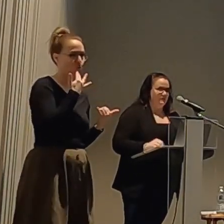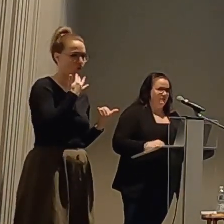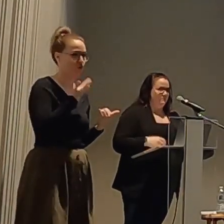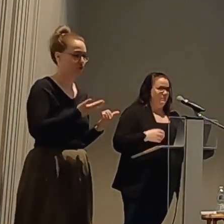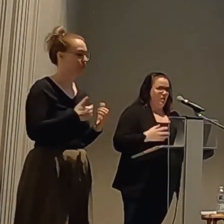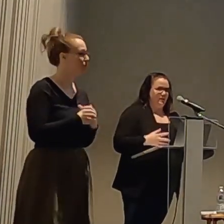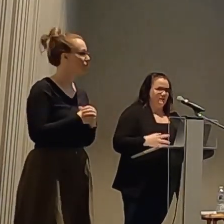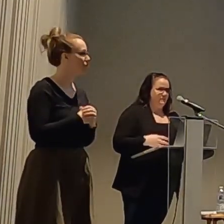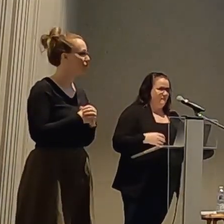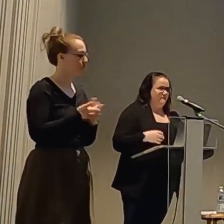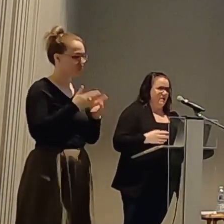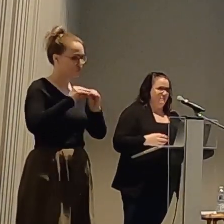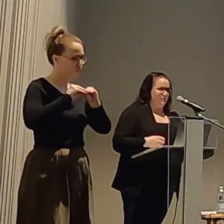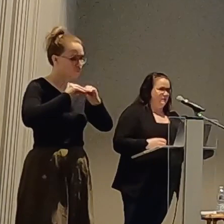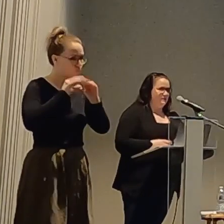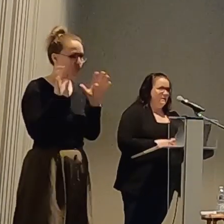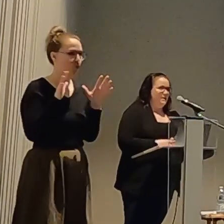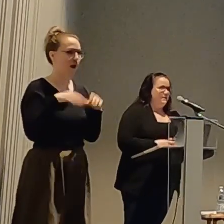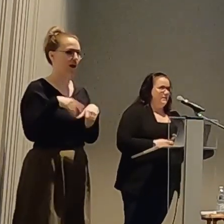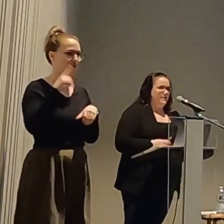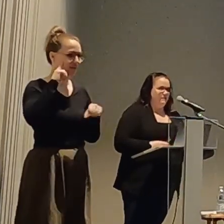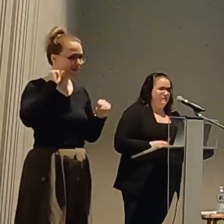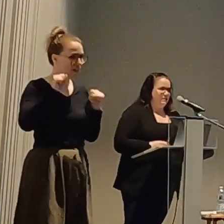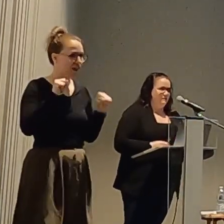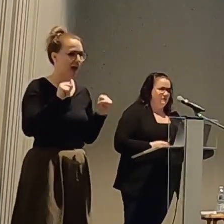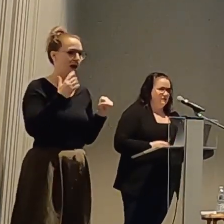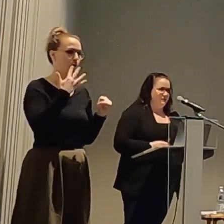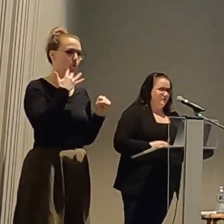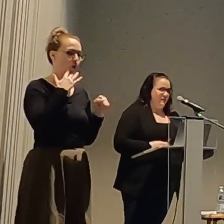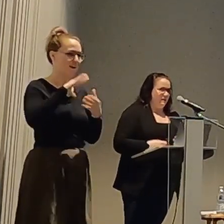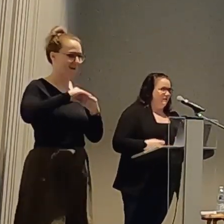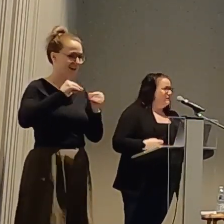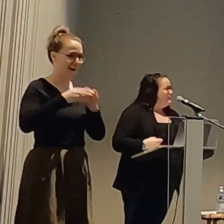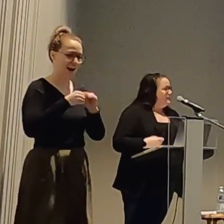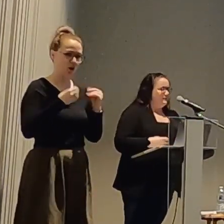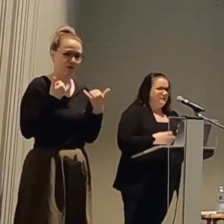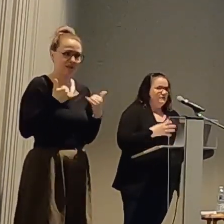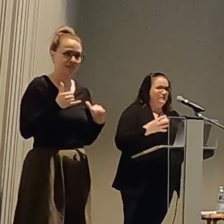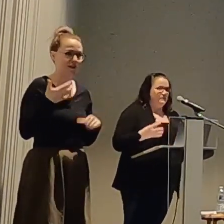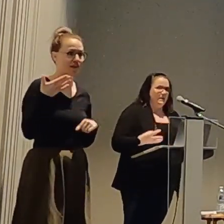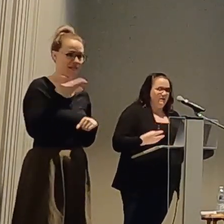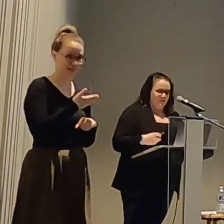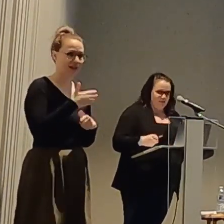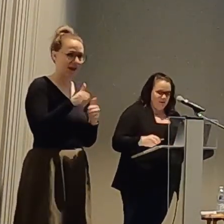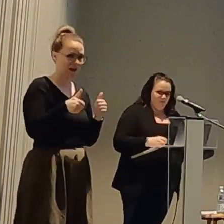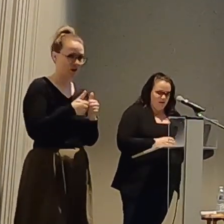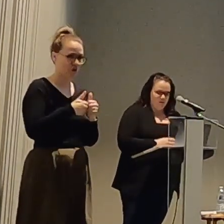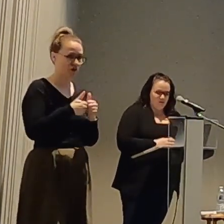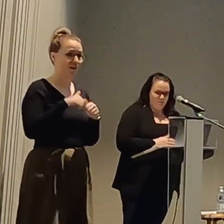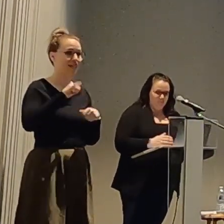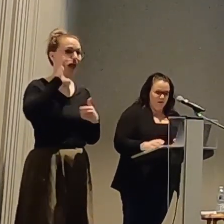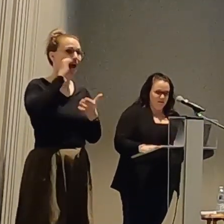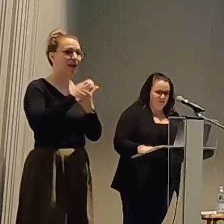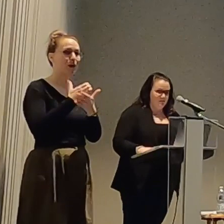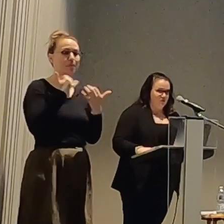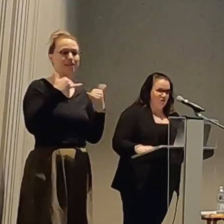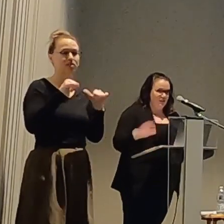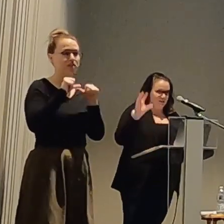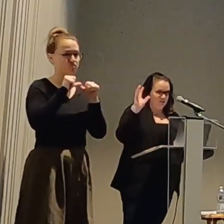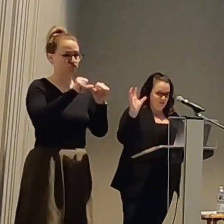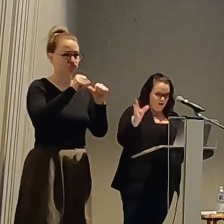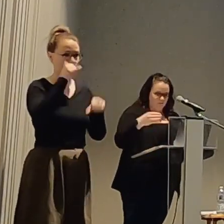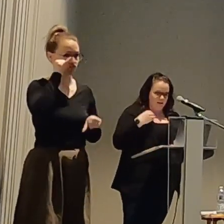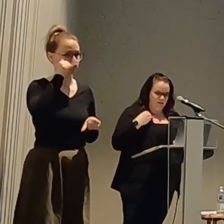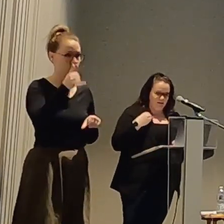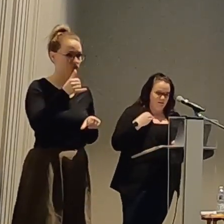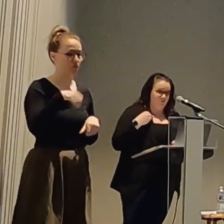palette. Bright, vibrant. The narrative is still there. It is still a timeless image, but she